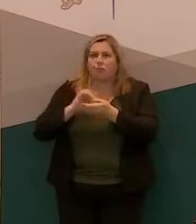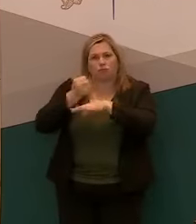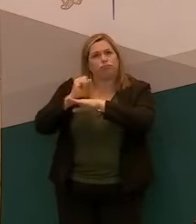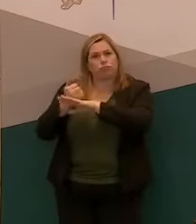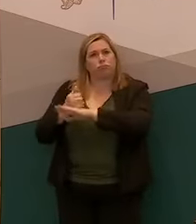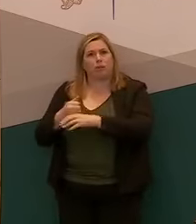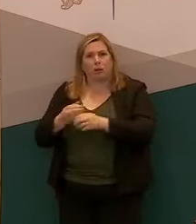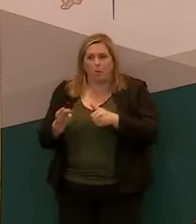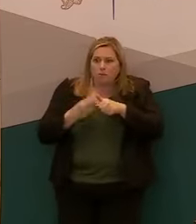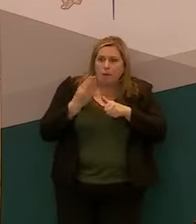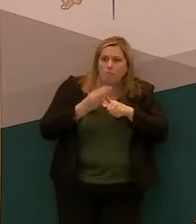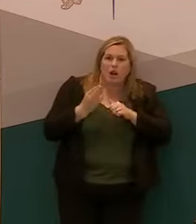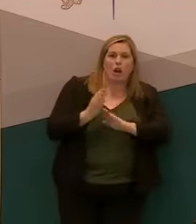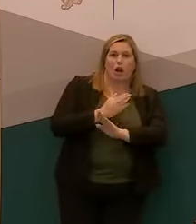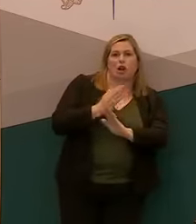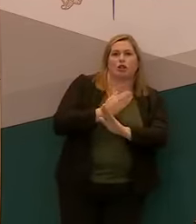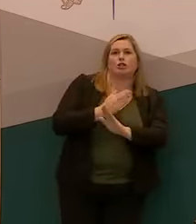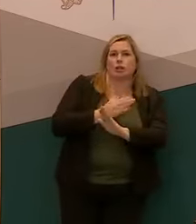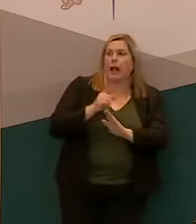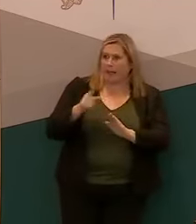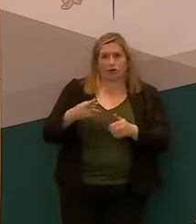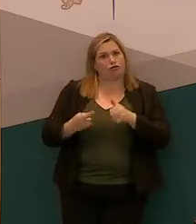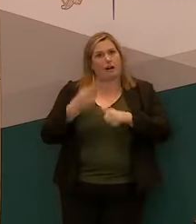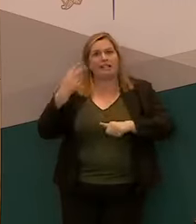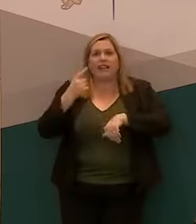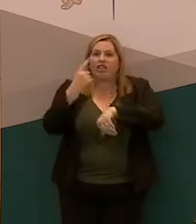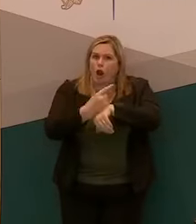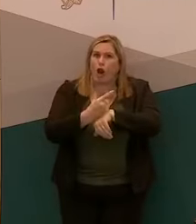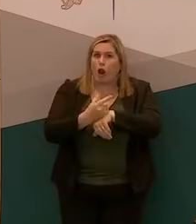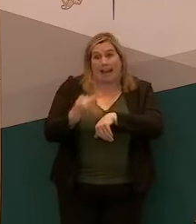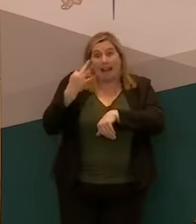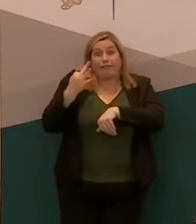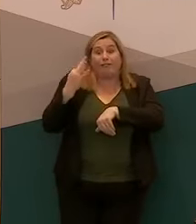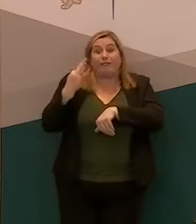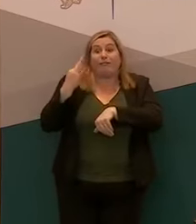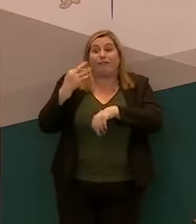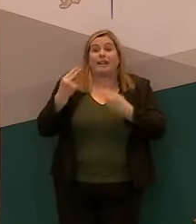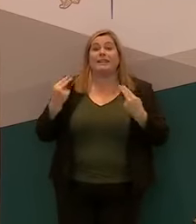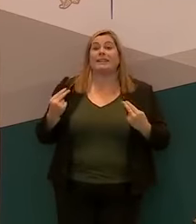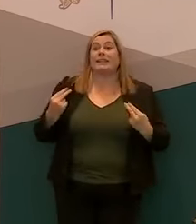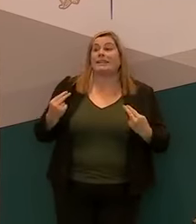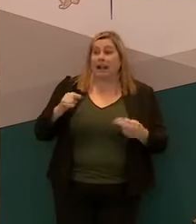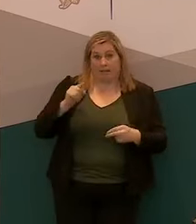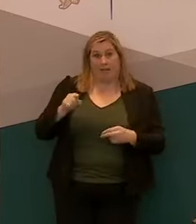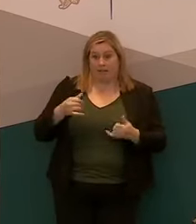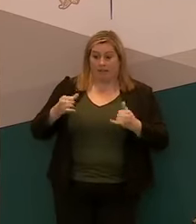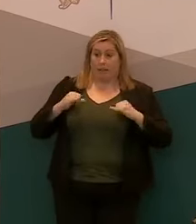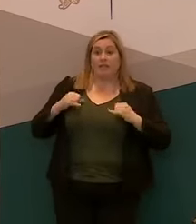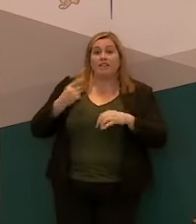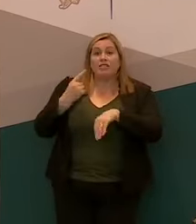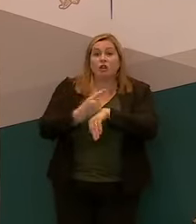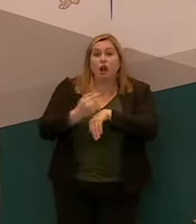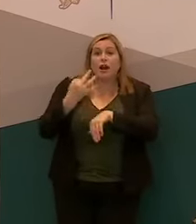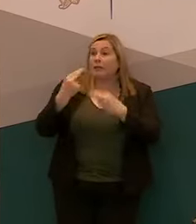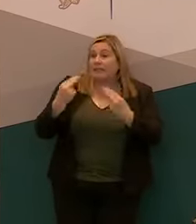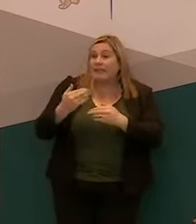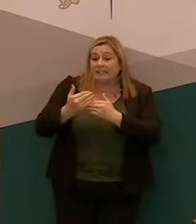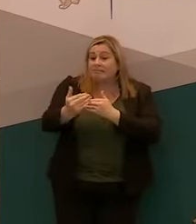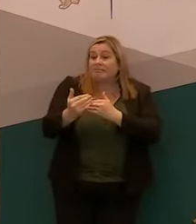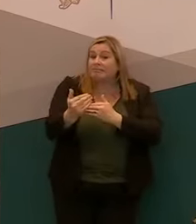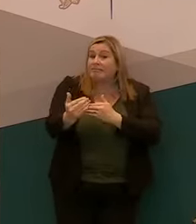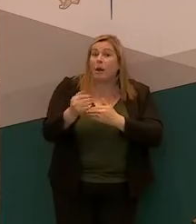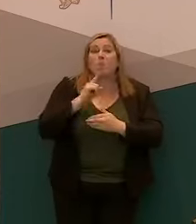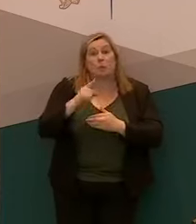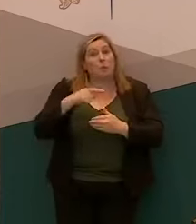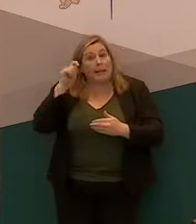necessary. And those preparations have been put in place, and that capacity does exist. But we